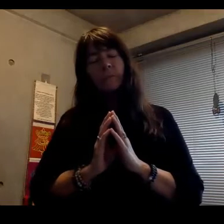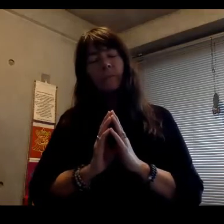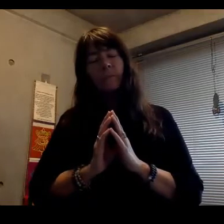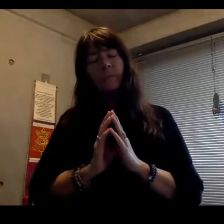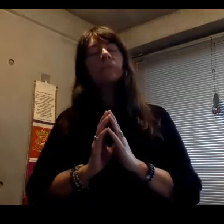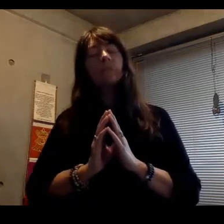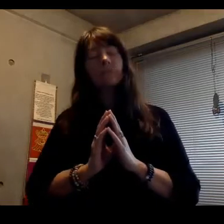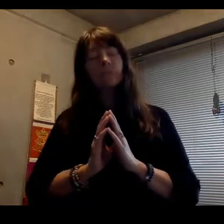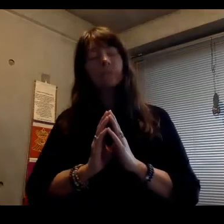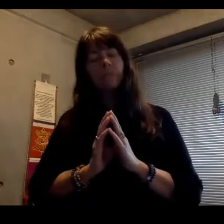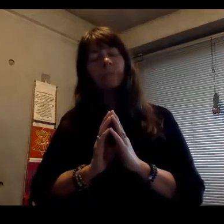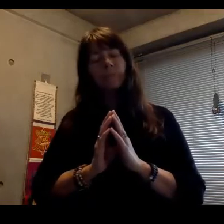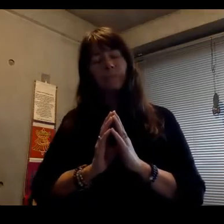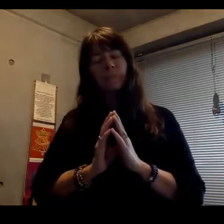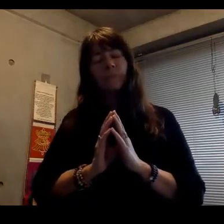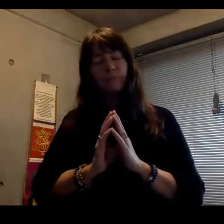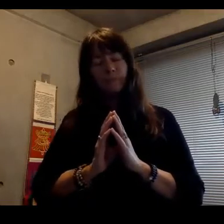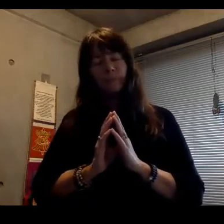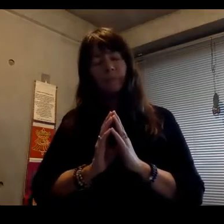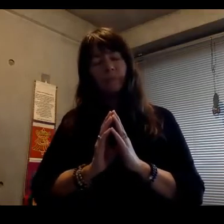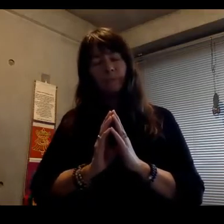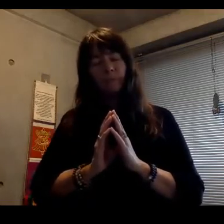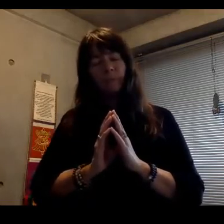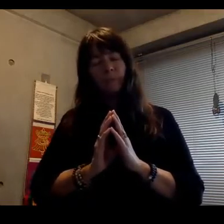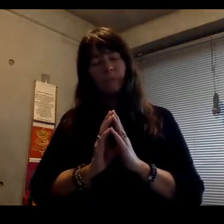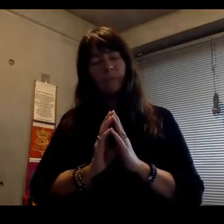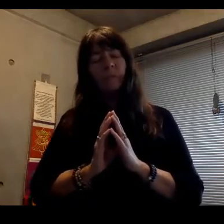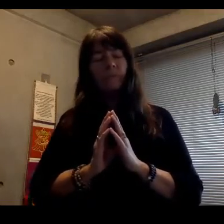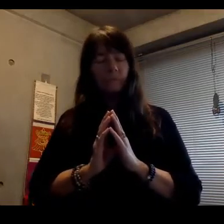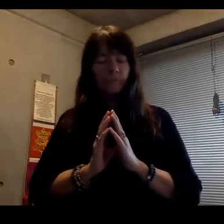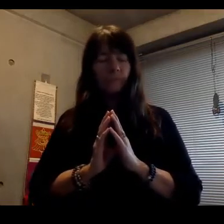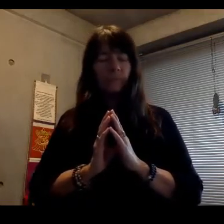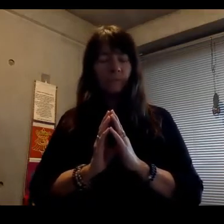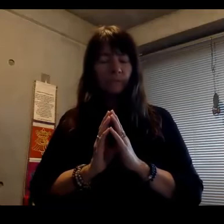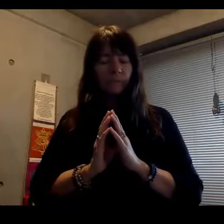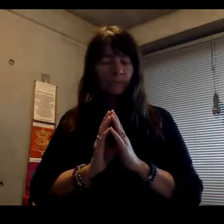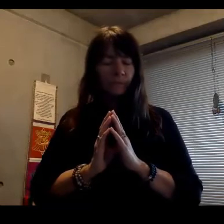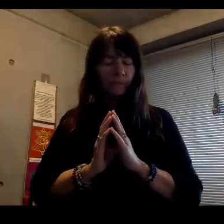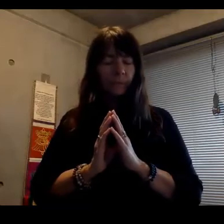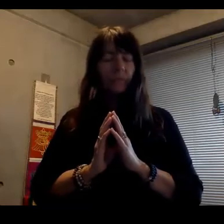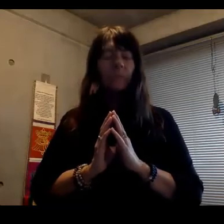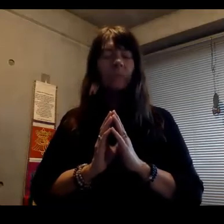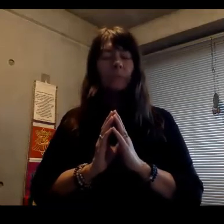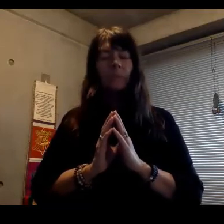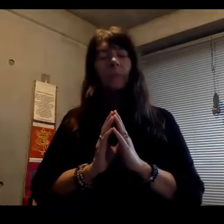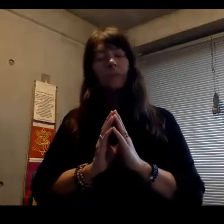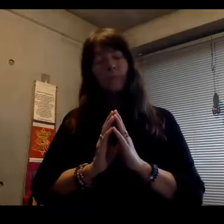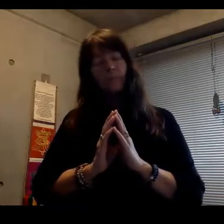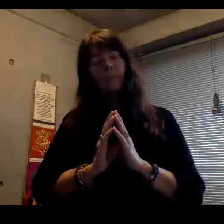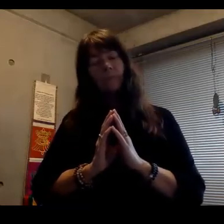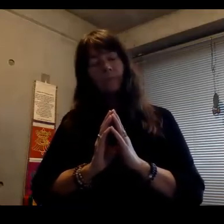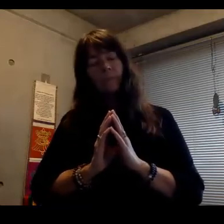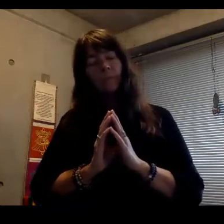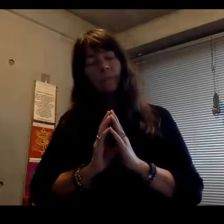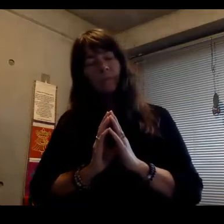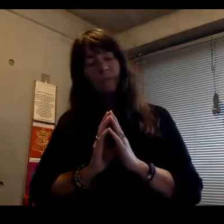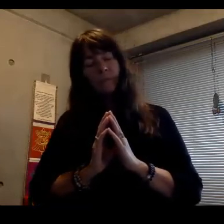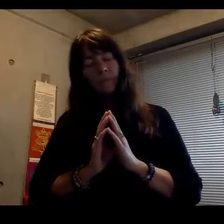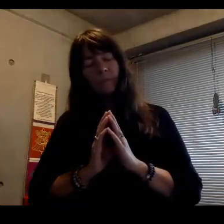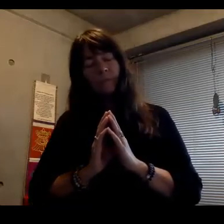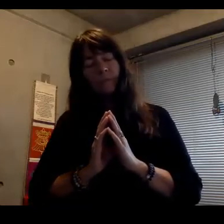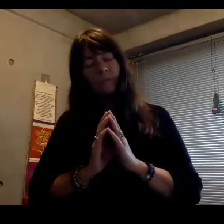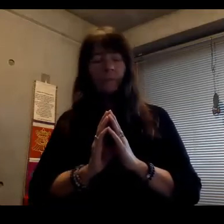and they can feel quite strongly about it. People that raise these accusations can feel so strongly about it, it could